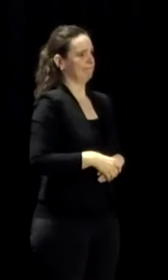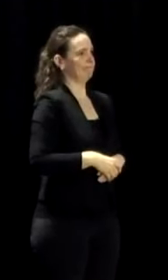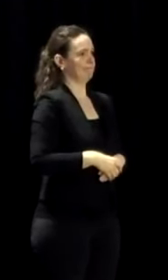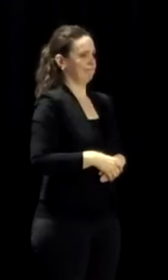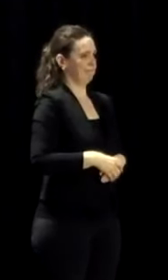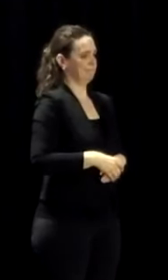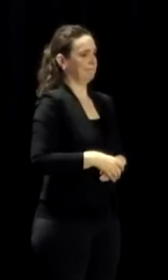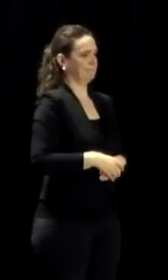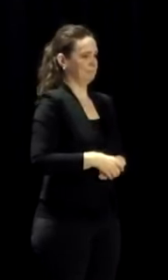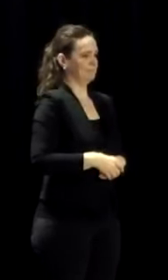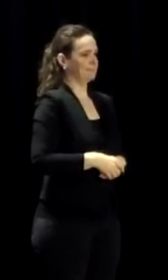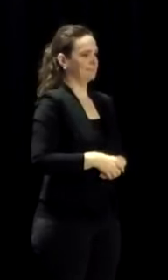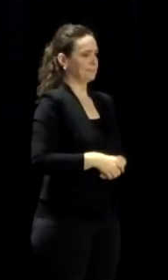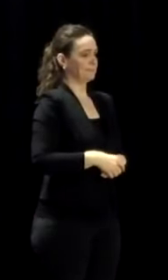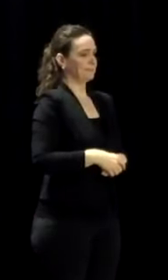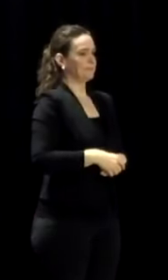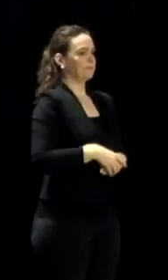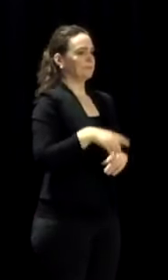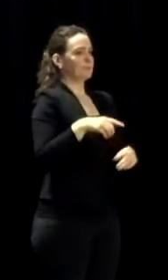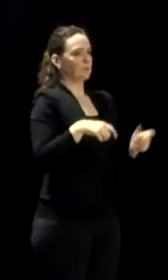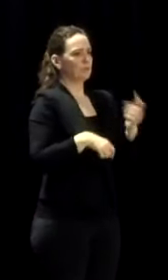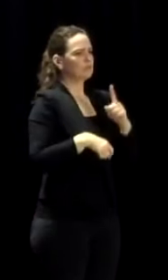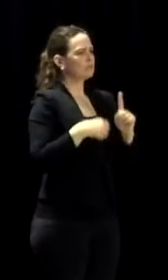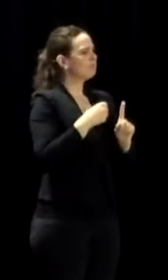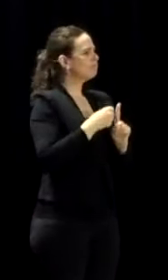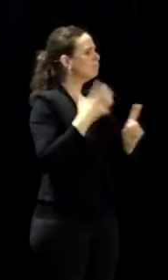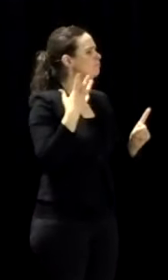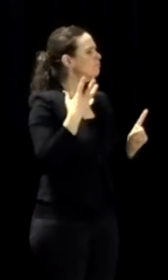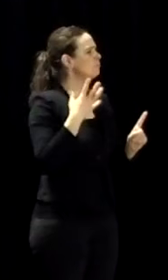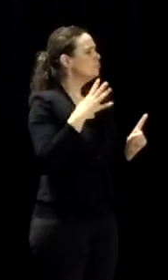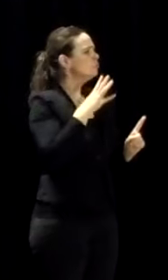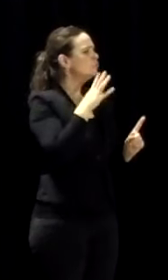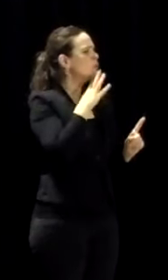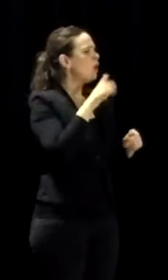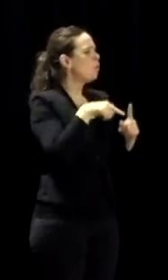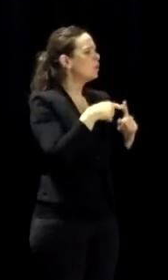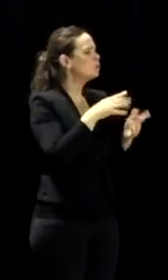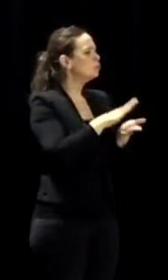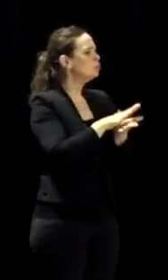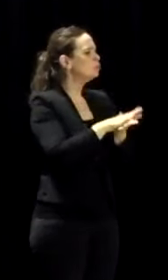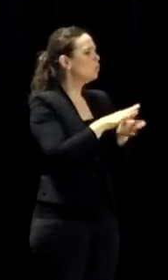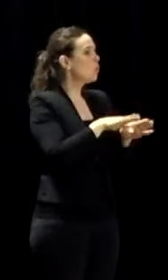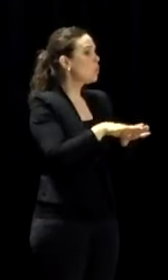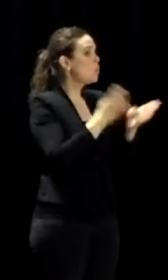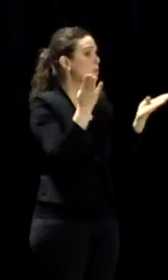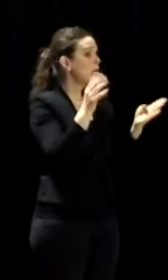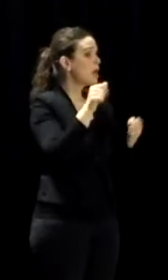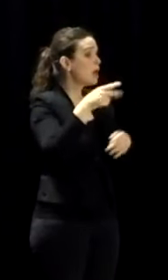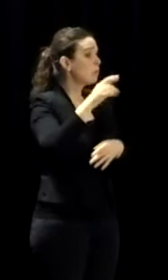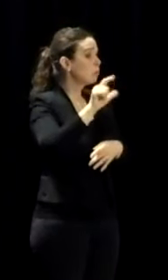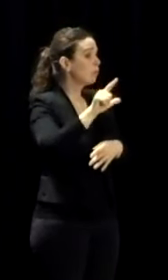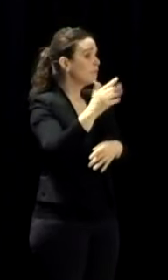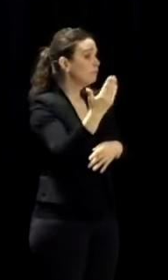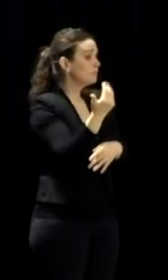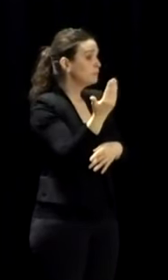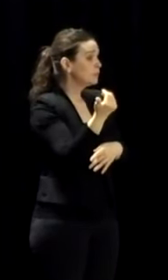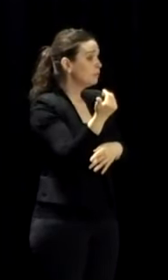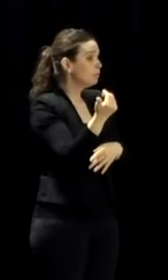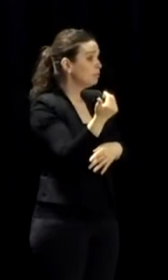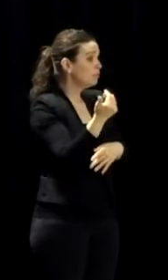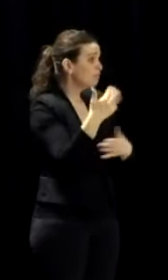Can you talk a little bit about the governor pushing the date of schools to reopen back to the 15th and what you guys are planning to do, or if you talk to superintendents or anything like that?